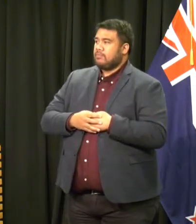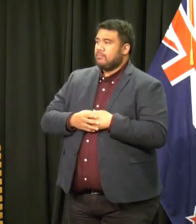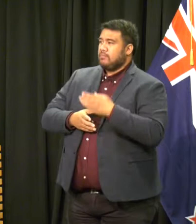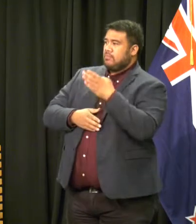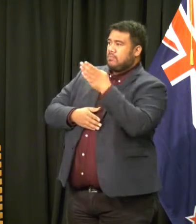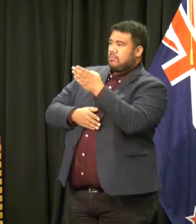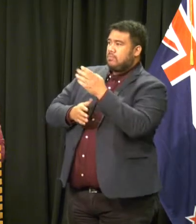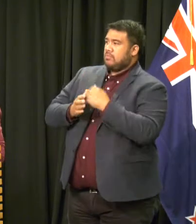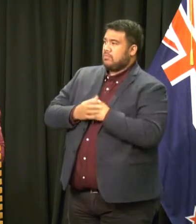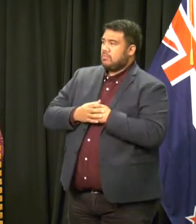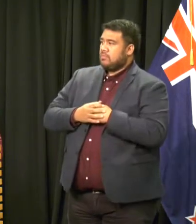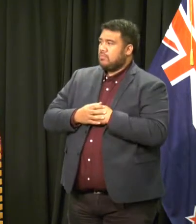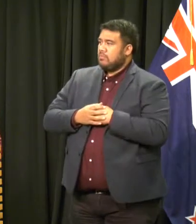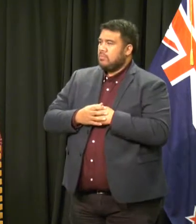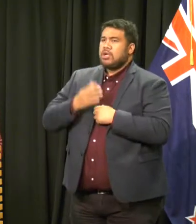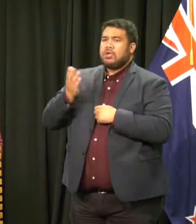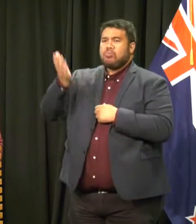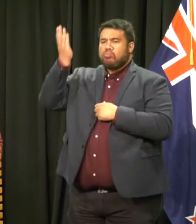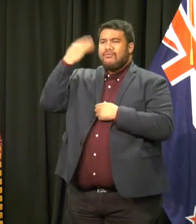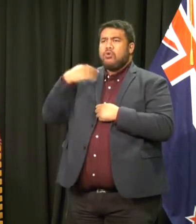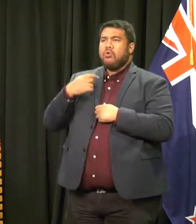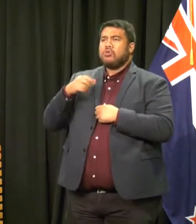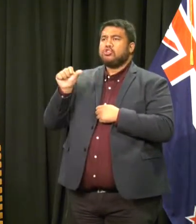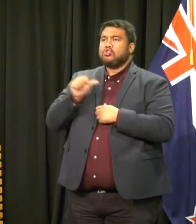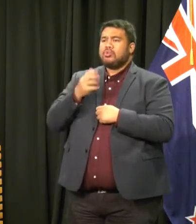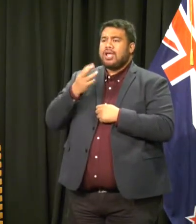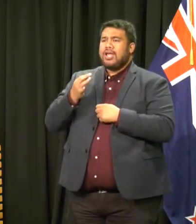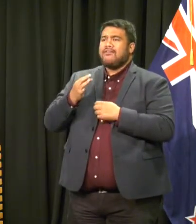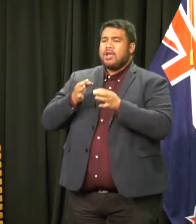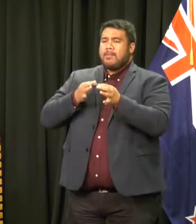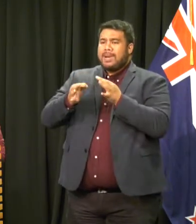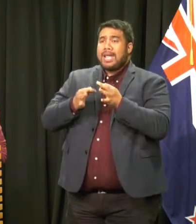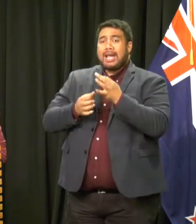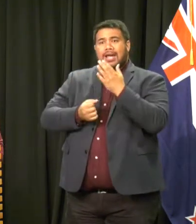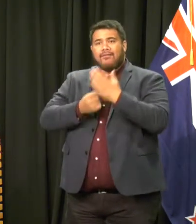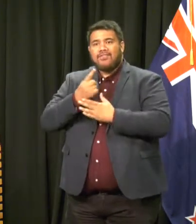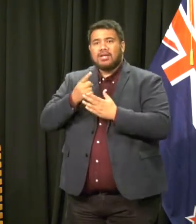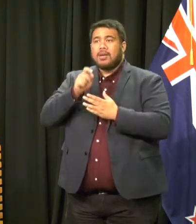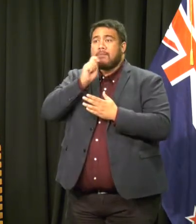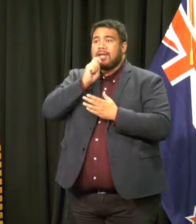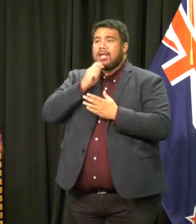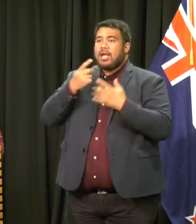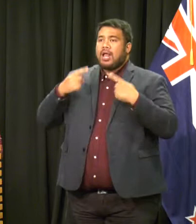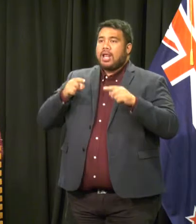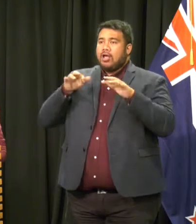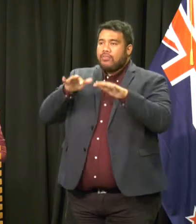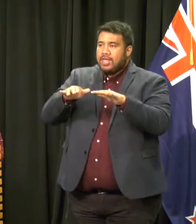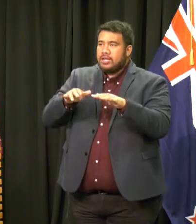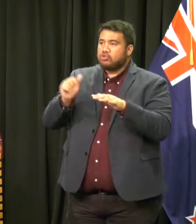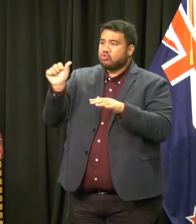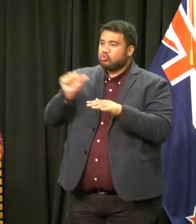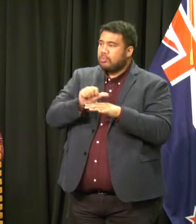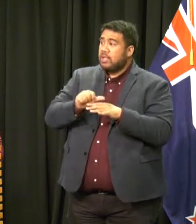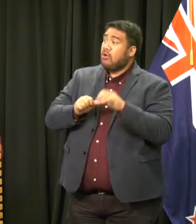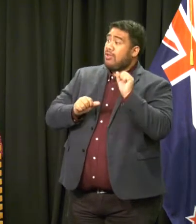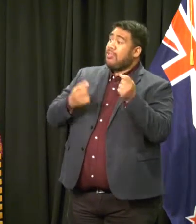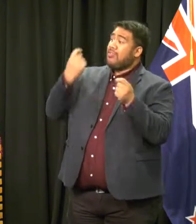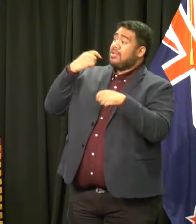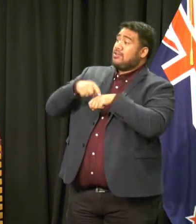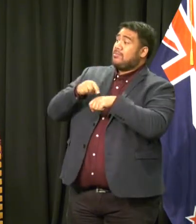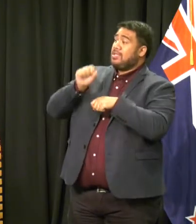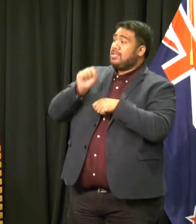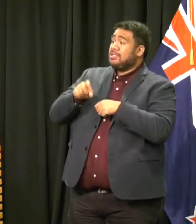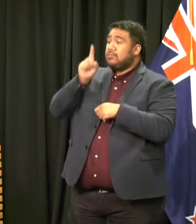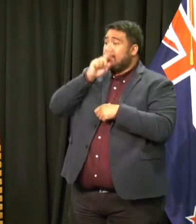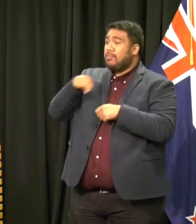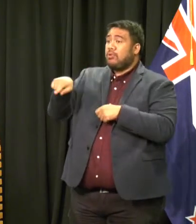previous planned event, given that at that time media were going to be welcome, etc.? Yeah, and obviously they were. And at that time, all those present were